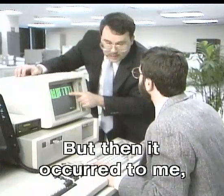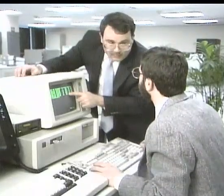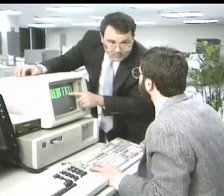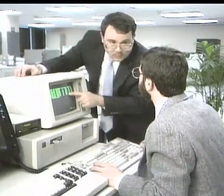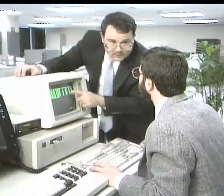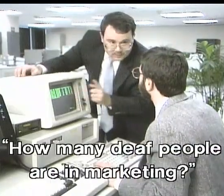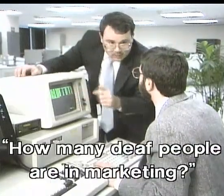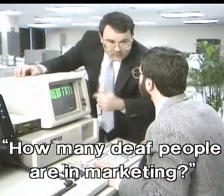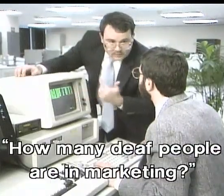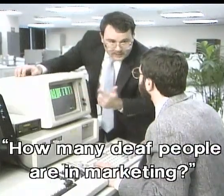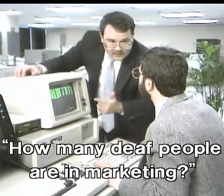were in marketing?